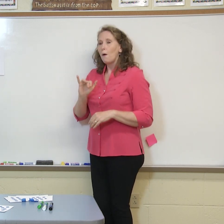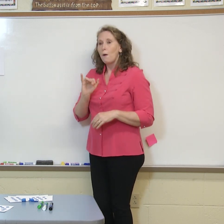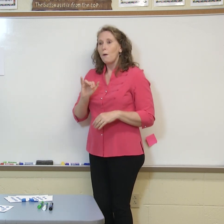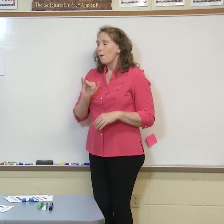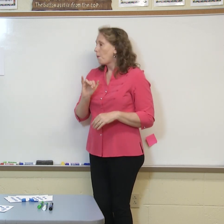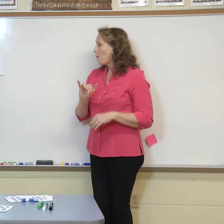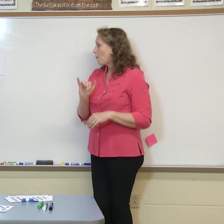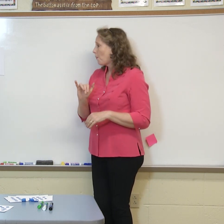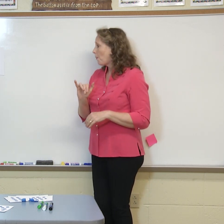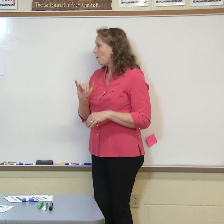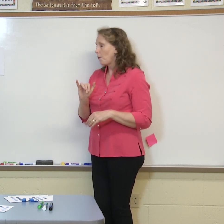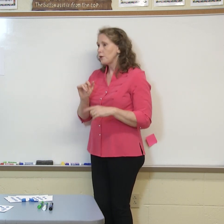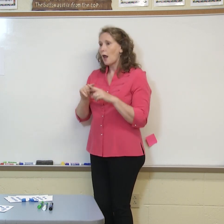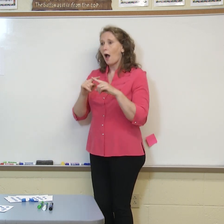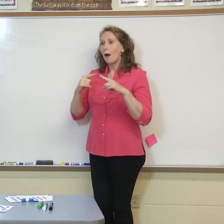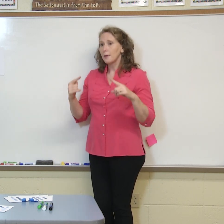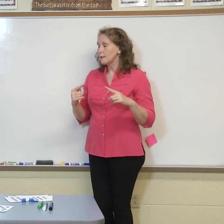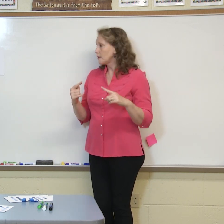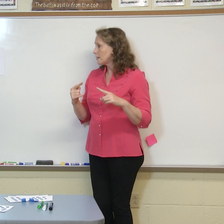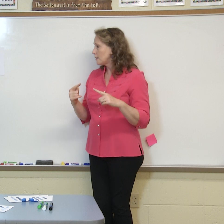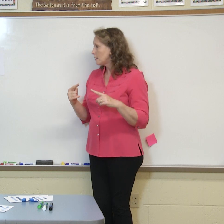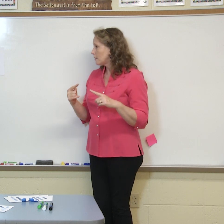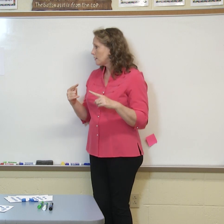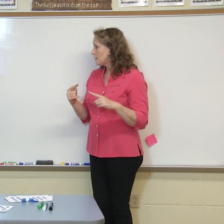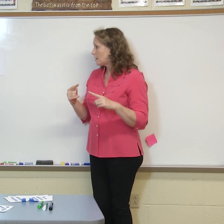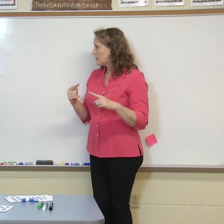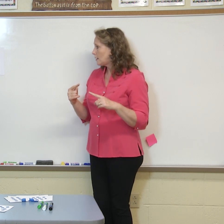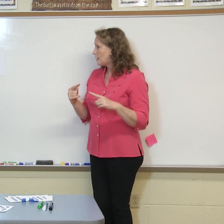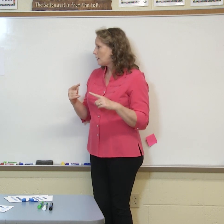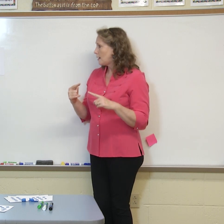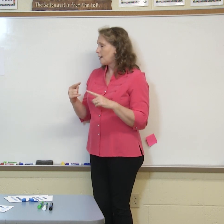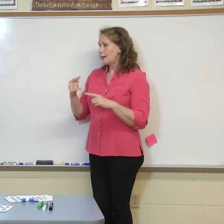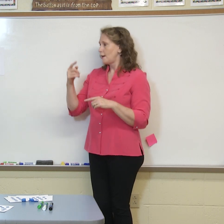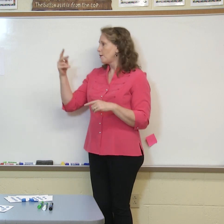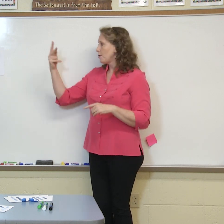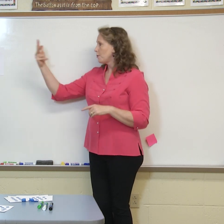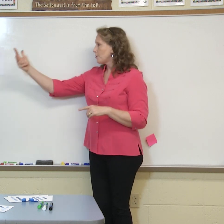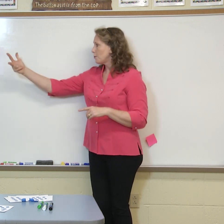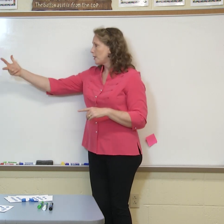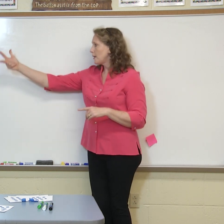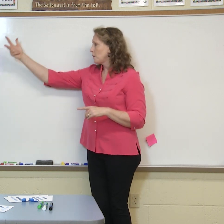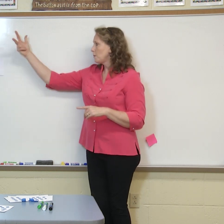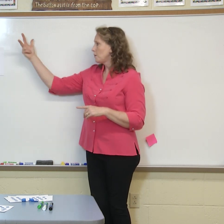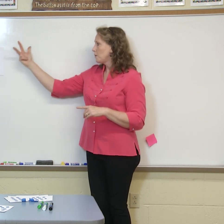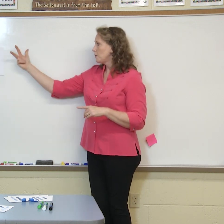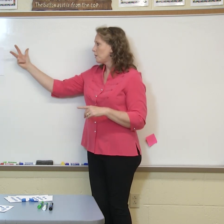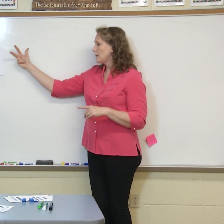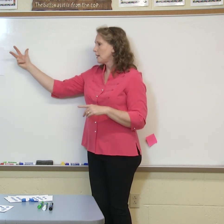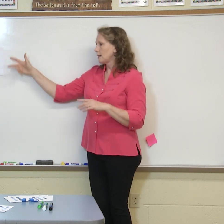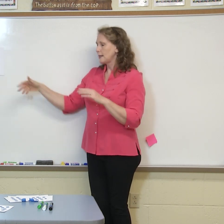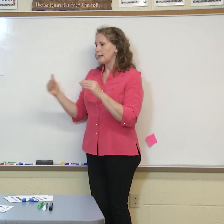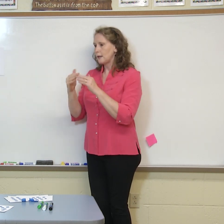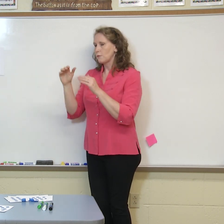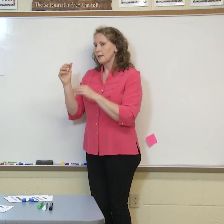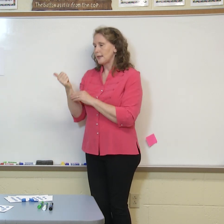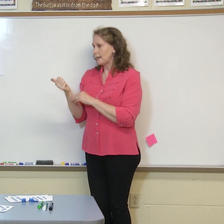Oh, you went the other way. You moved these 3 dots up here to make a